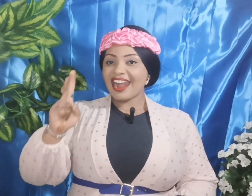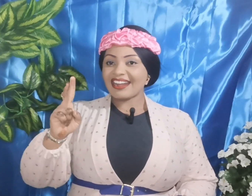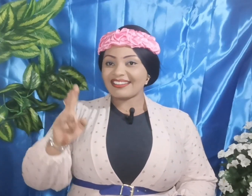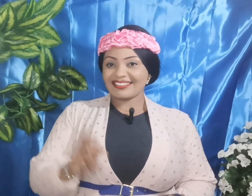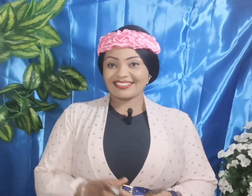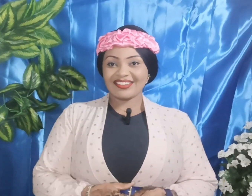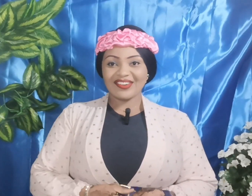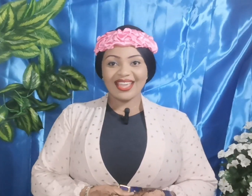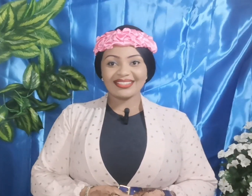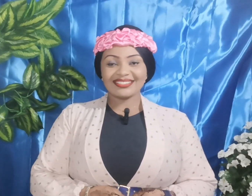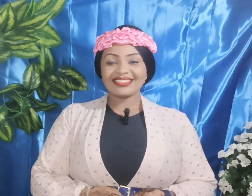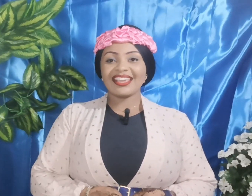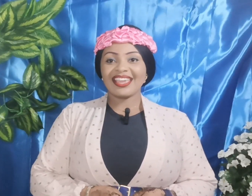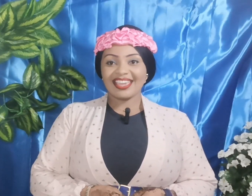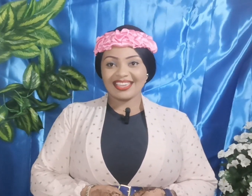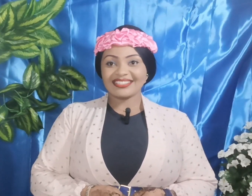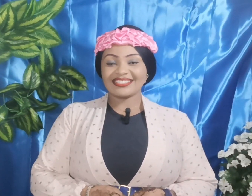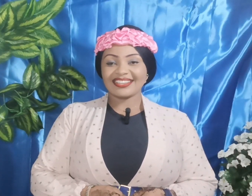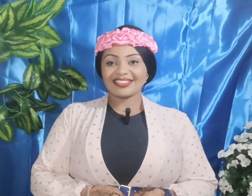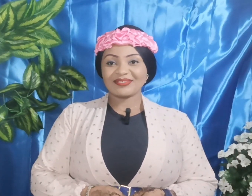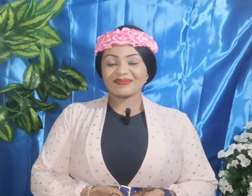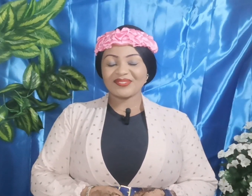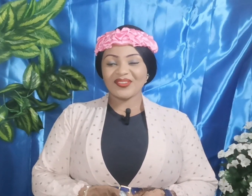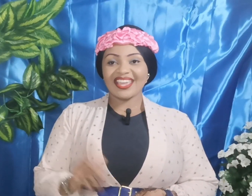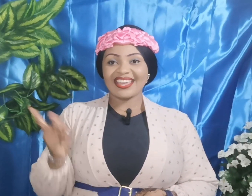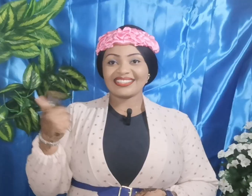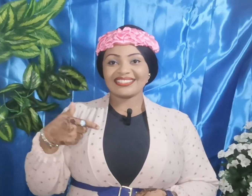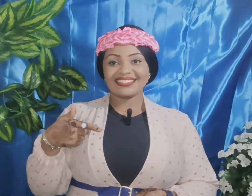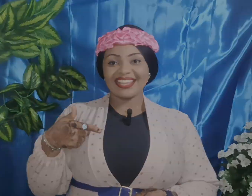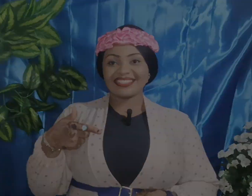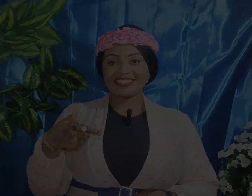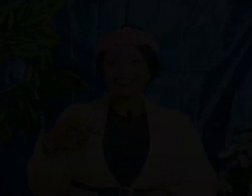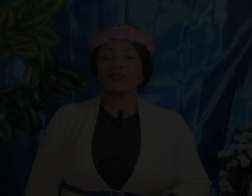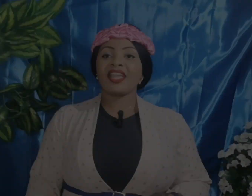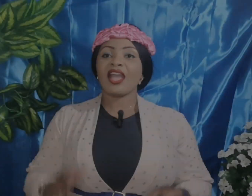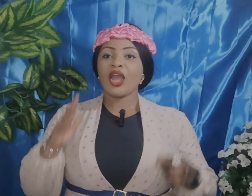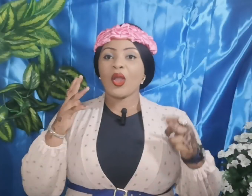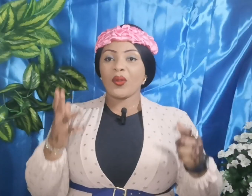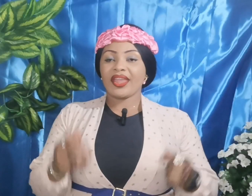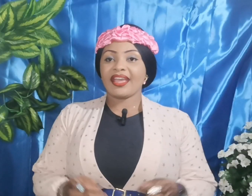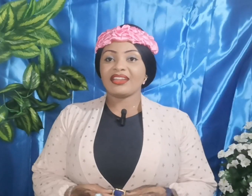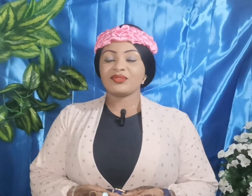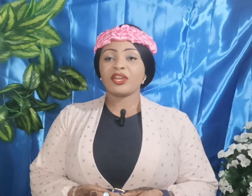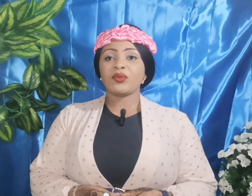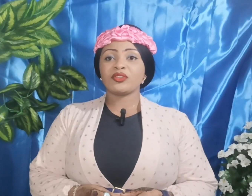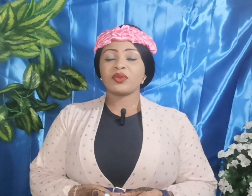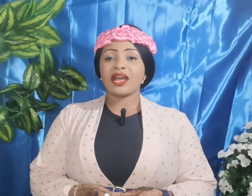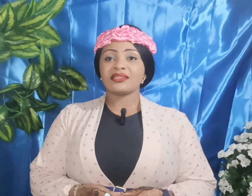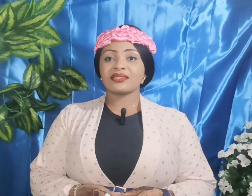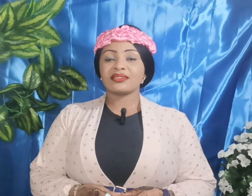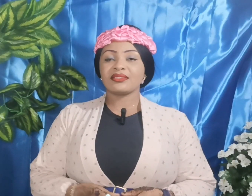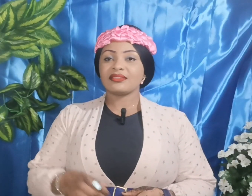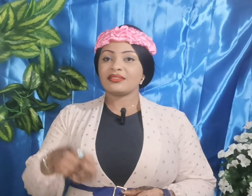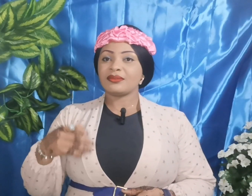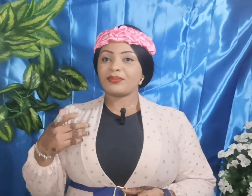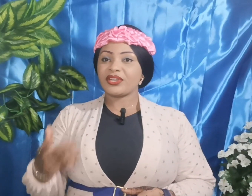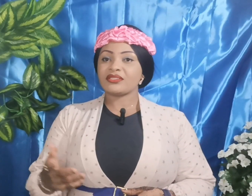E-S-T-H-E-R. Right? Esther. Okay, guys. Next. Okay, guys. When you want to ask the person